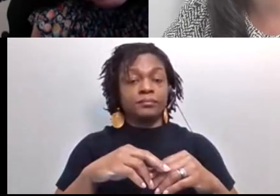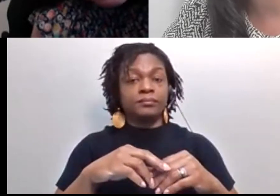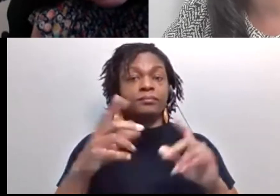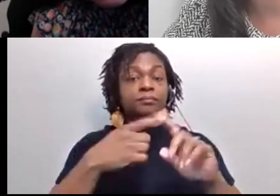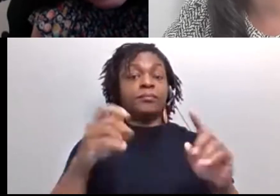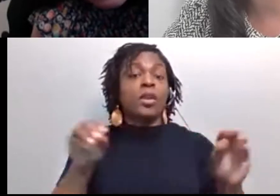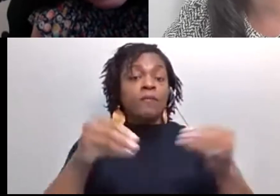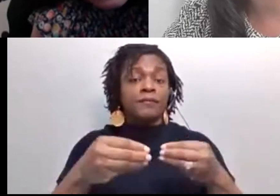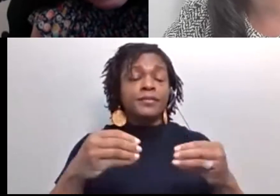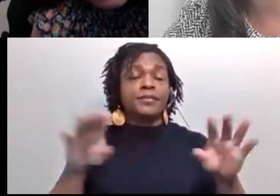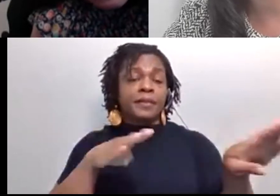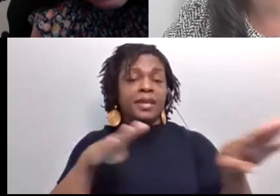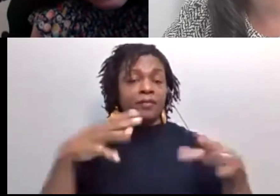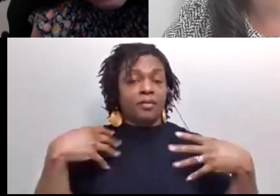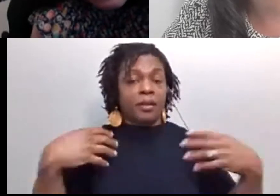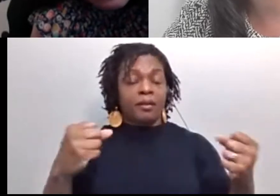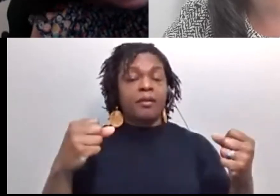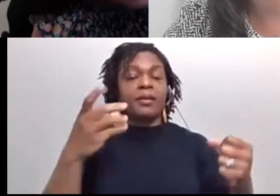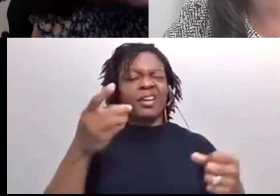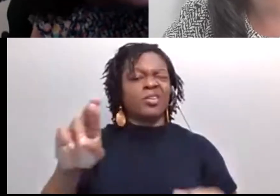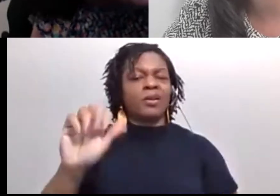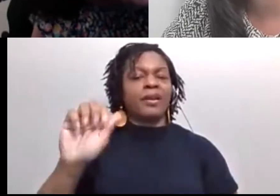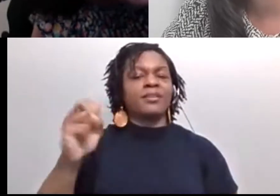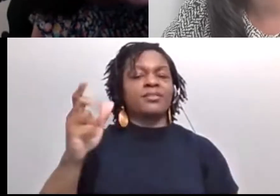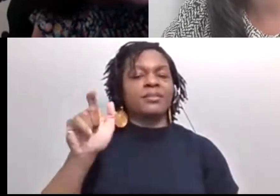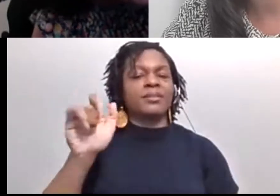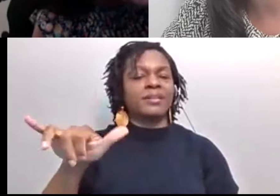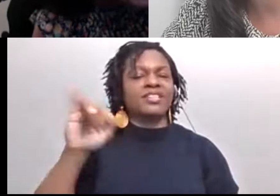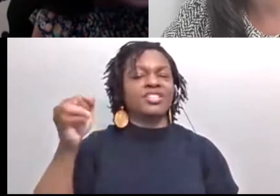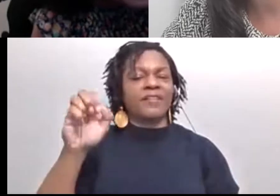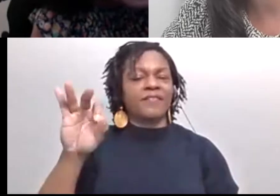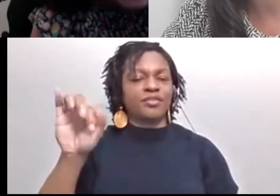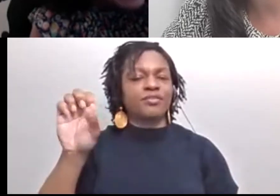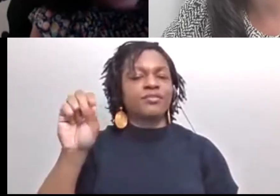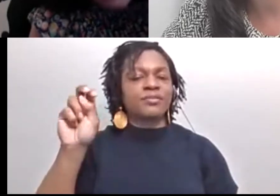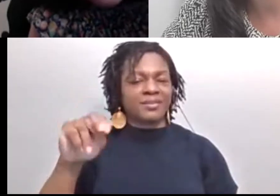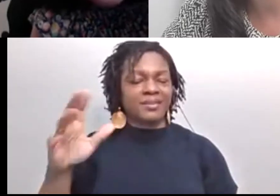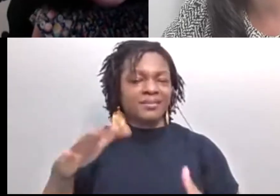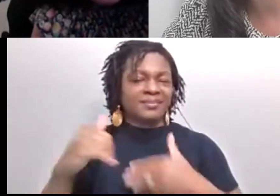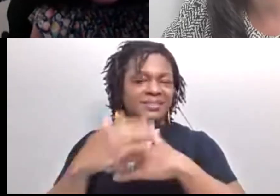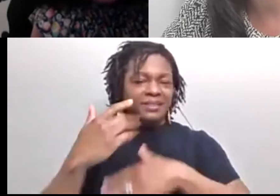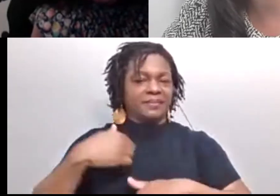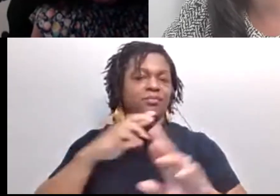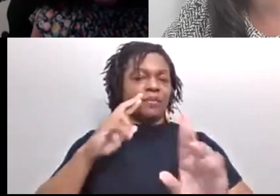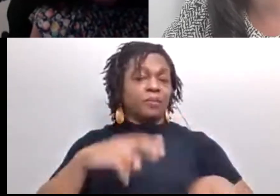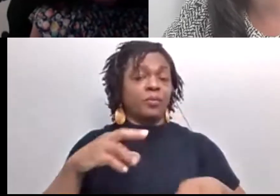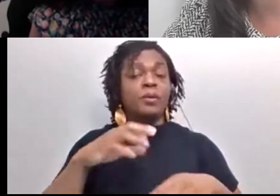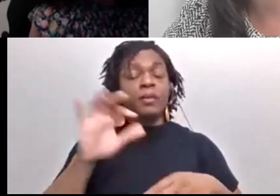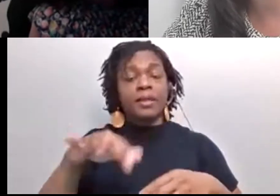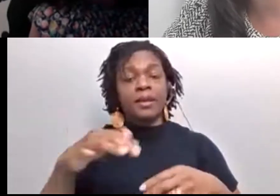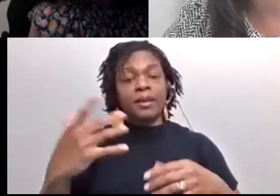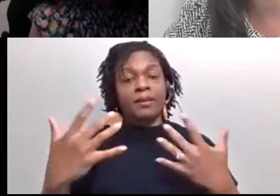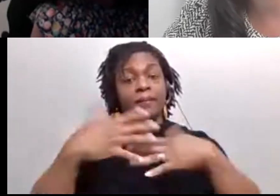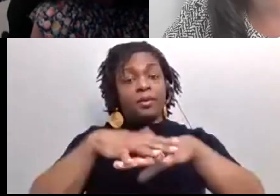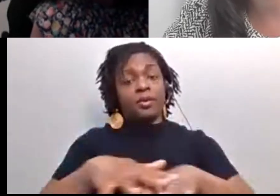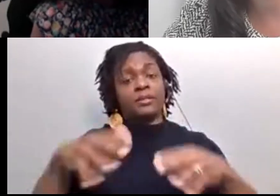Office of Behavioral Health, and Dr. Ashley Jefferson sent this report. And it is the merged efforts between